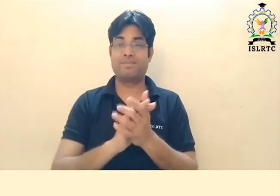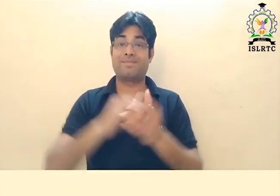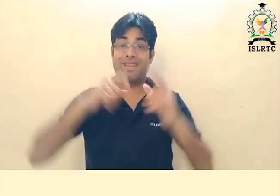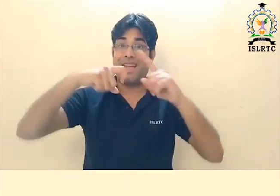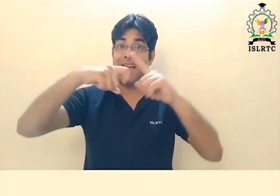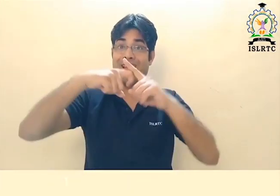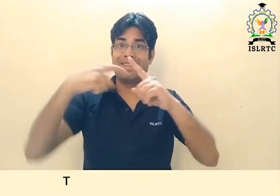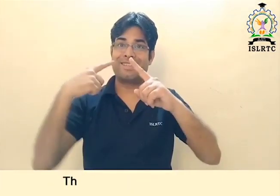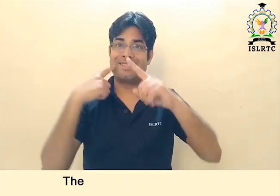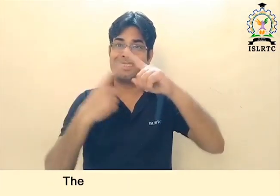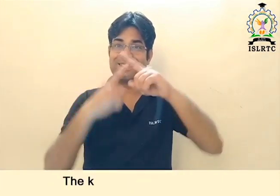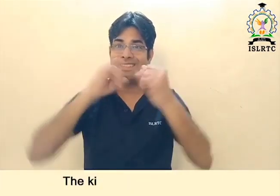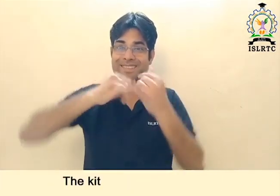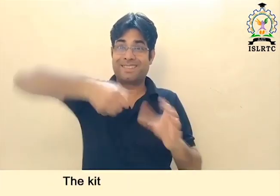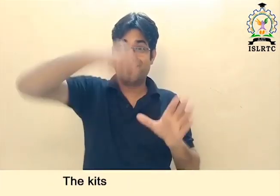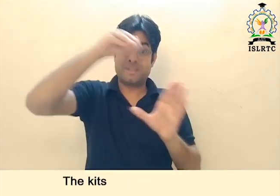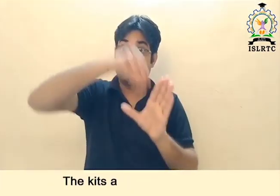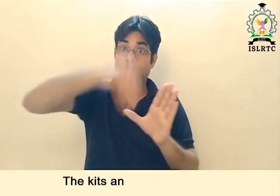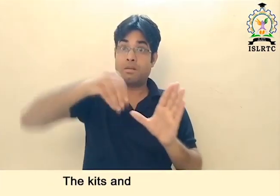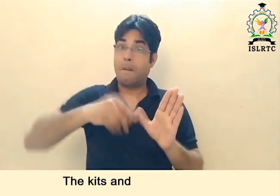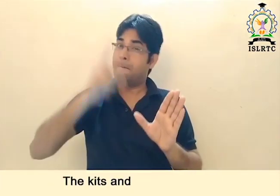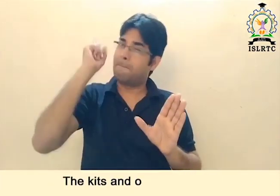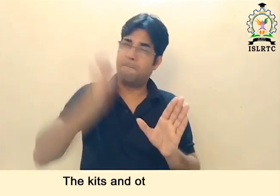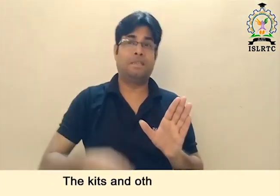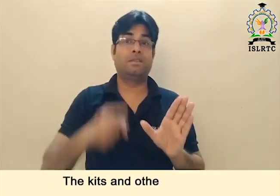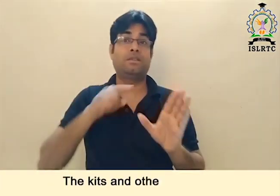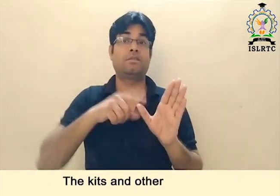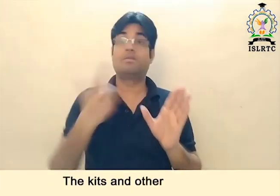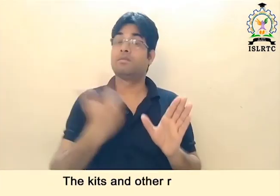The kits and the other reagents